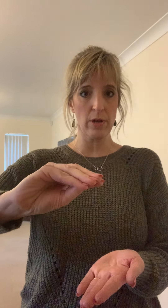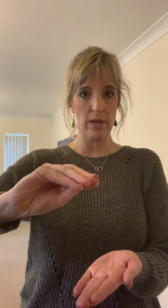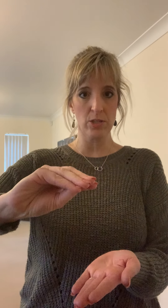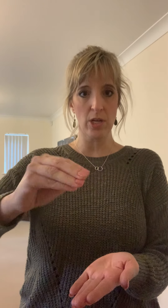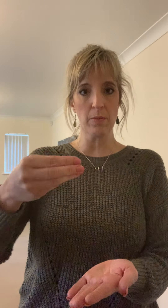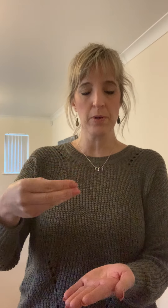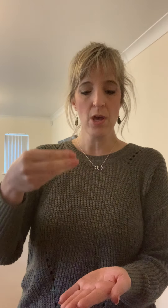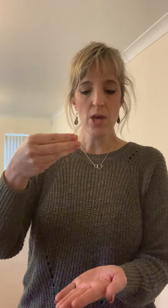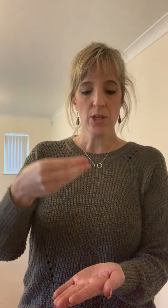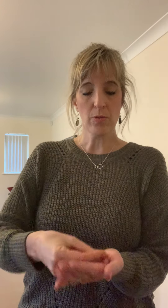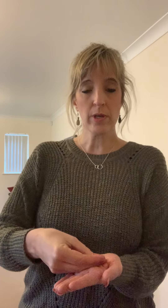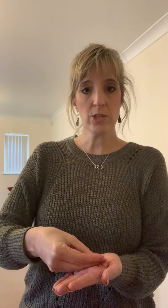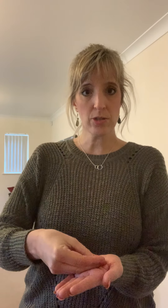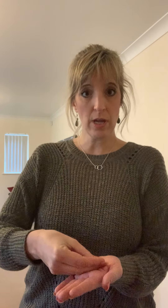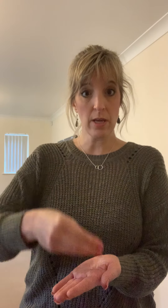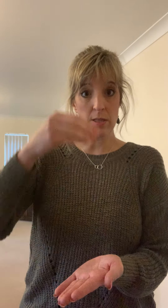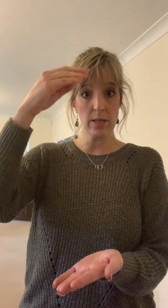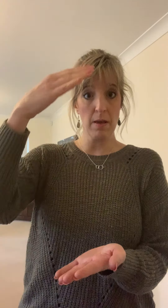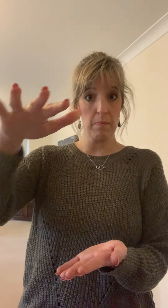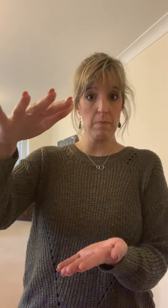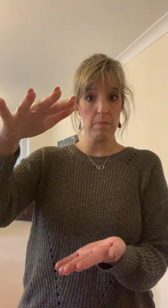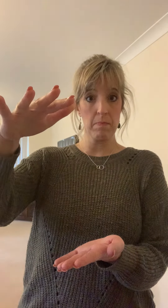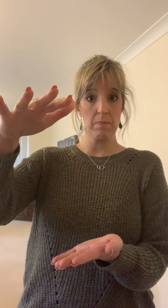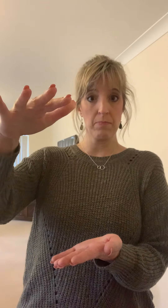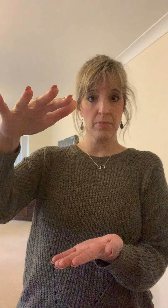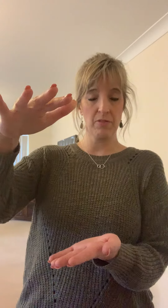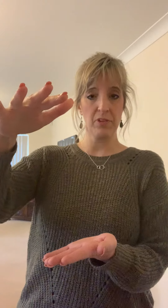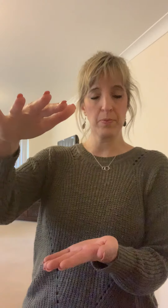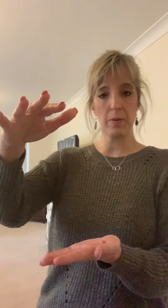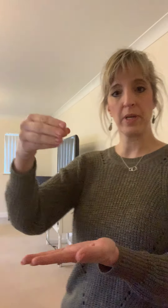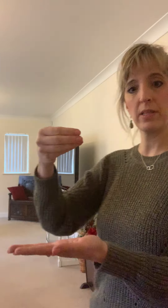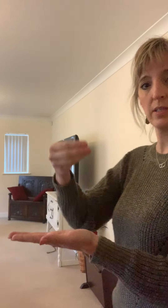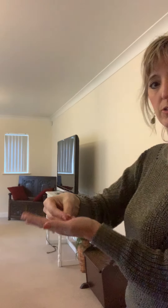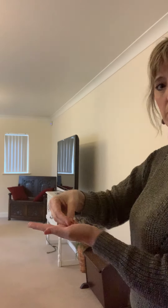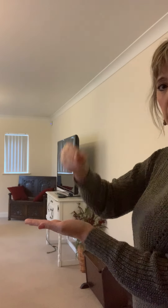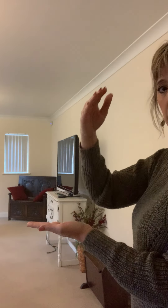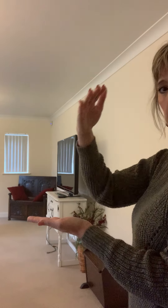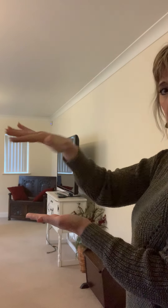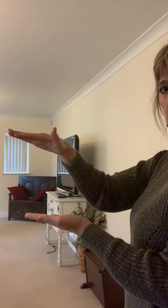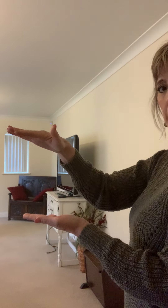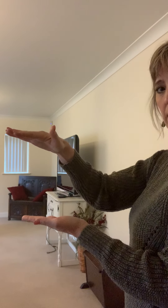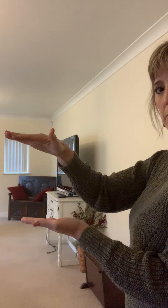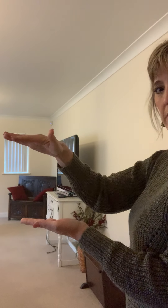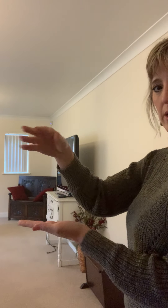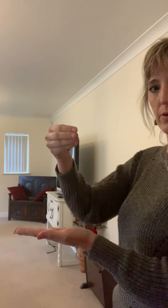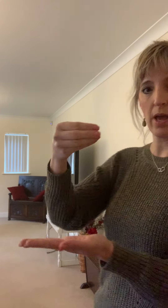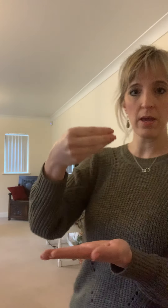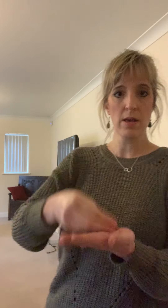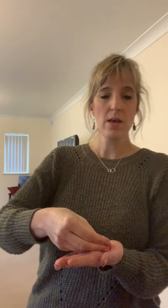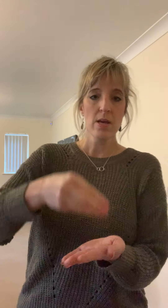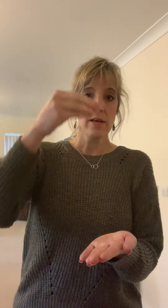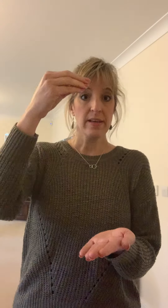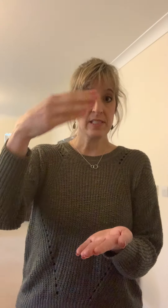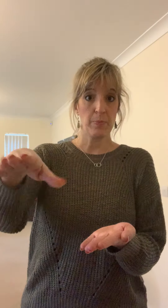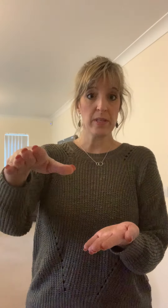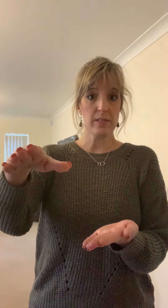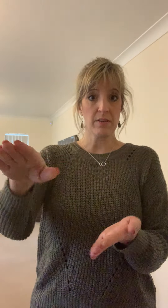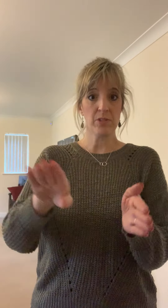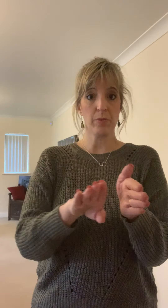hand shape. You hit your hand and flip it up like this. So you're making a big pile of money, okay? Expensive. So we